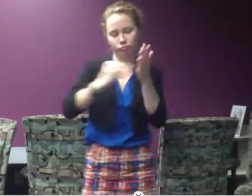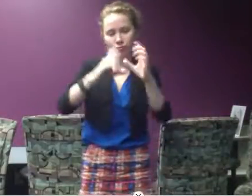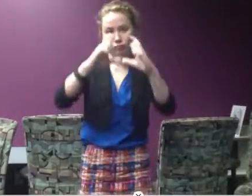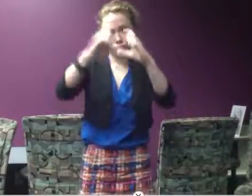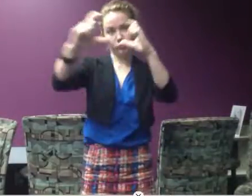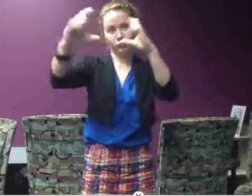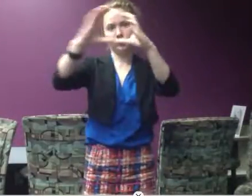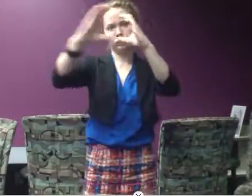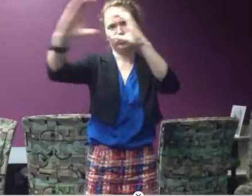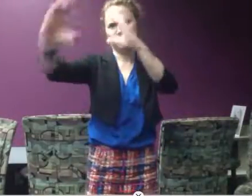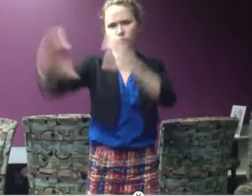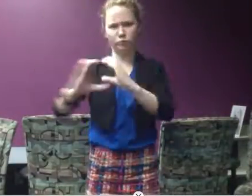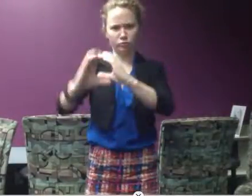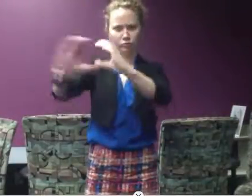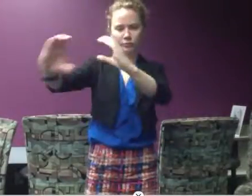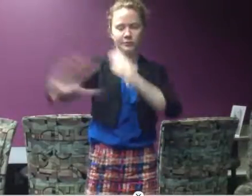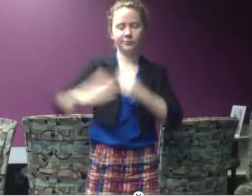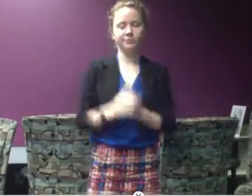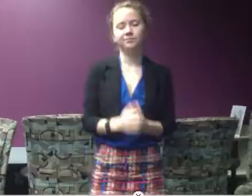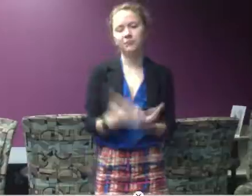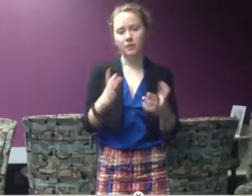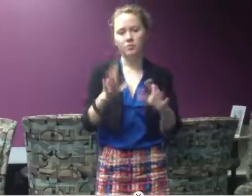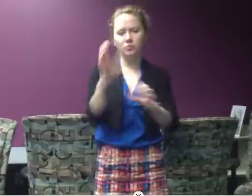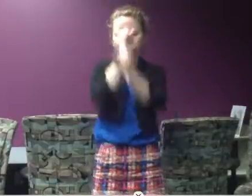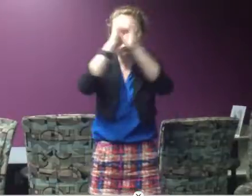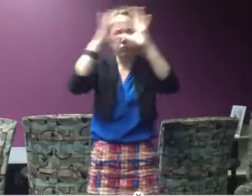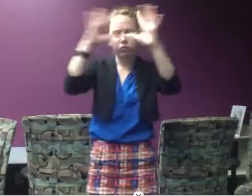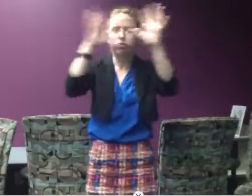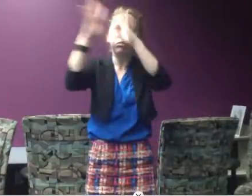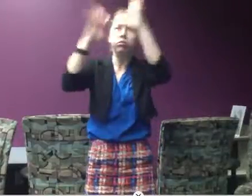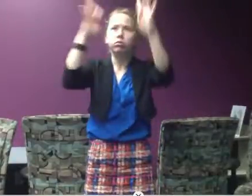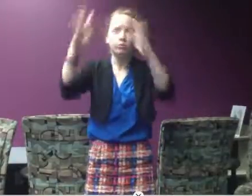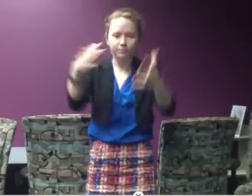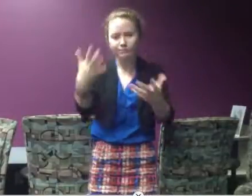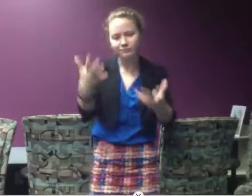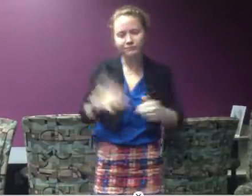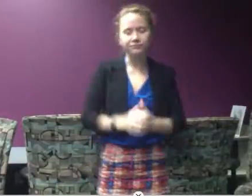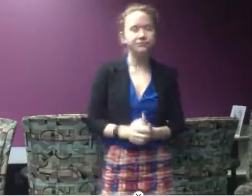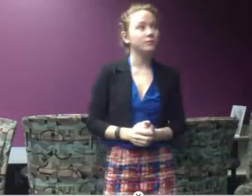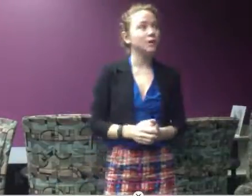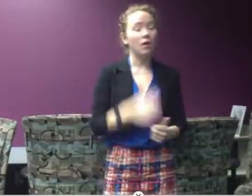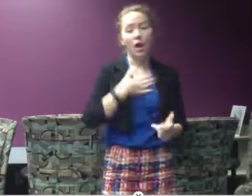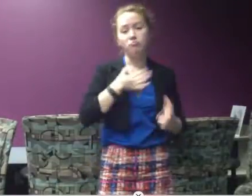I'm not going to draw all of the cubes. Just imagine.